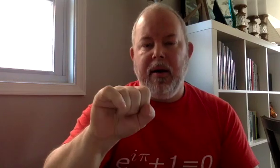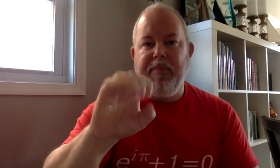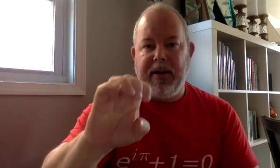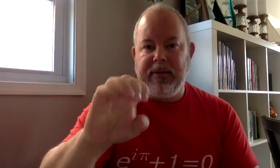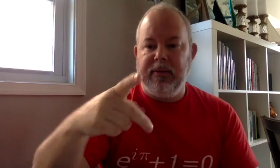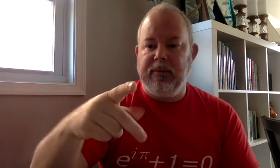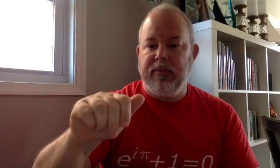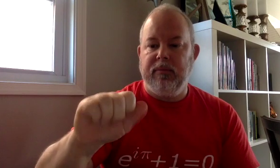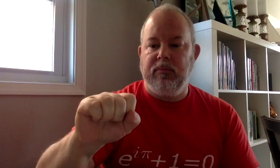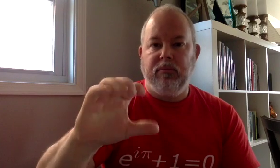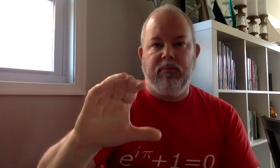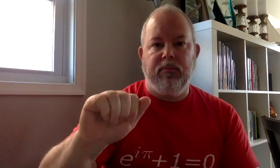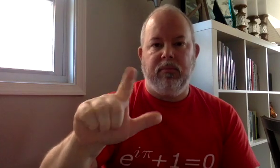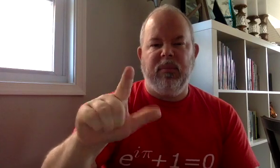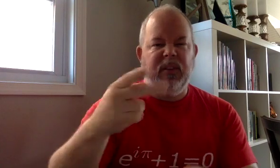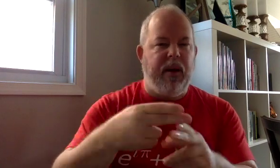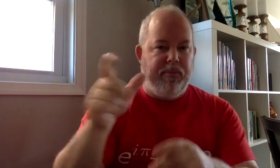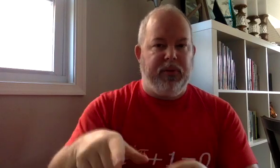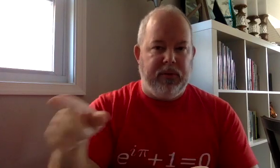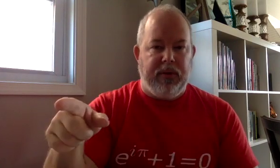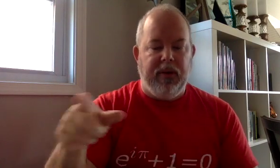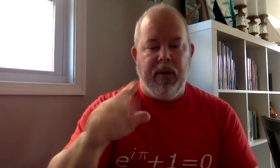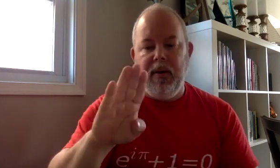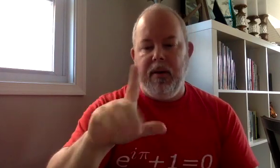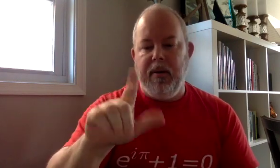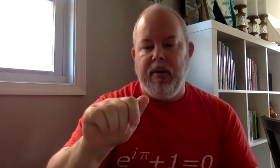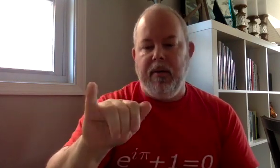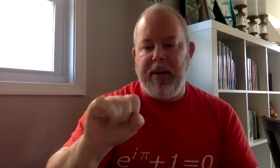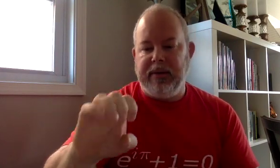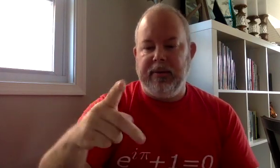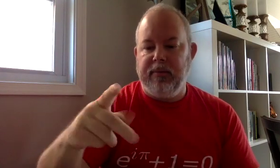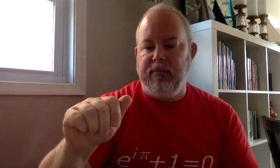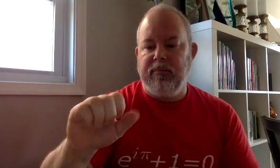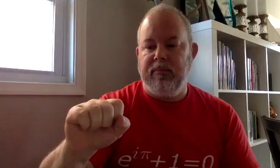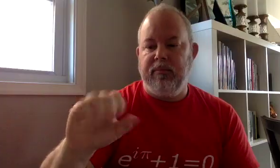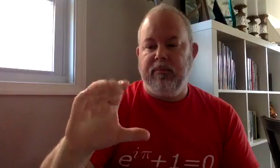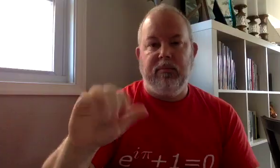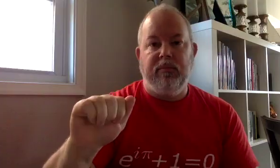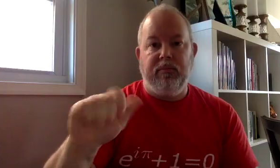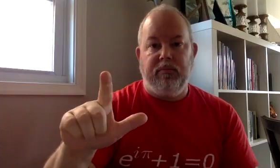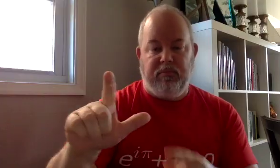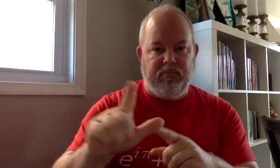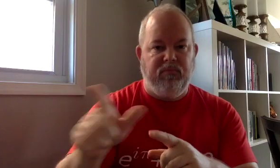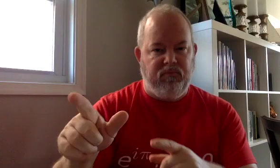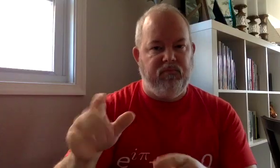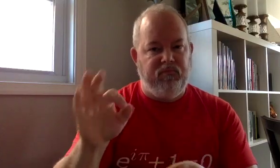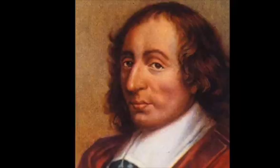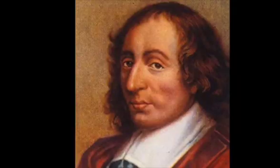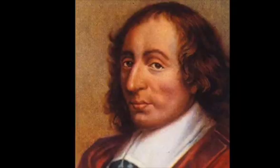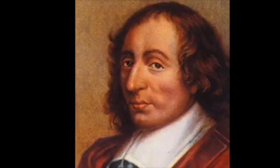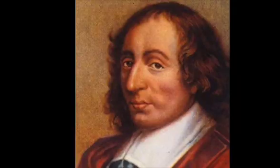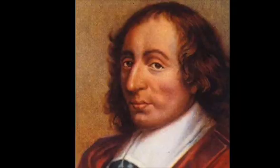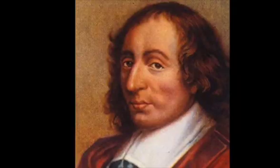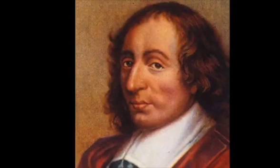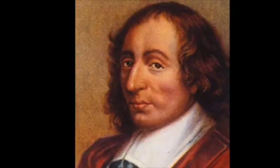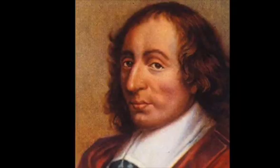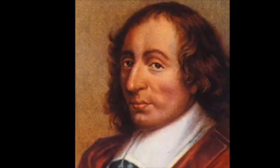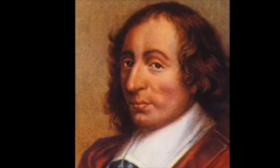should have another thing coming, because we will ensure that neither China nor anyone else can compensate Russia for these.